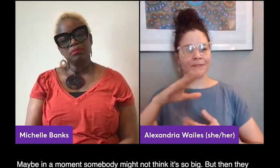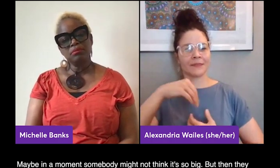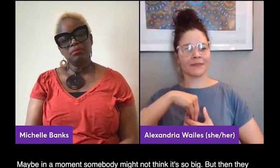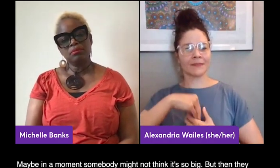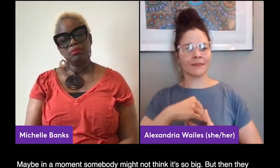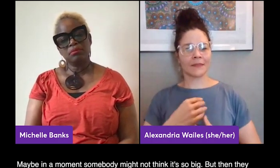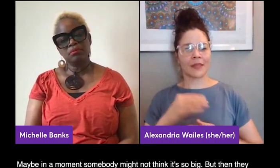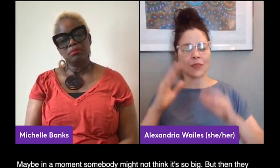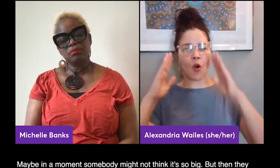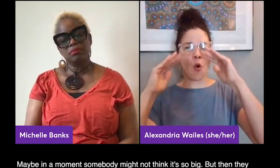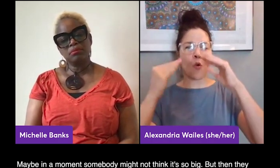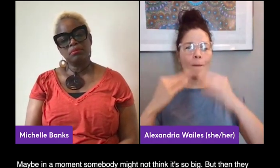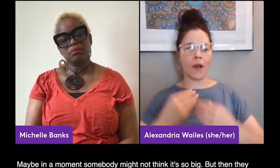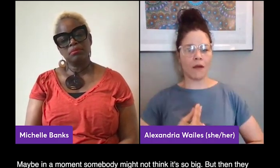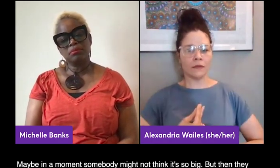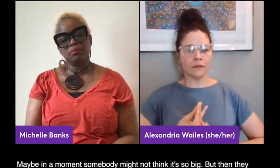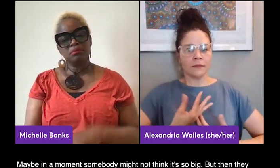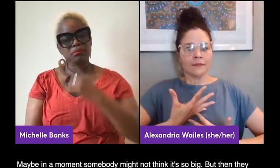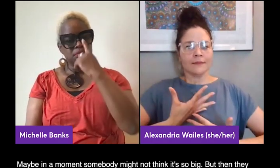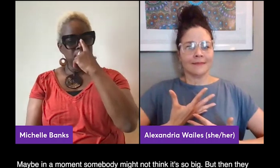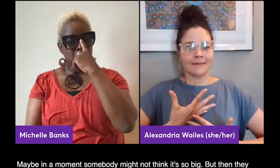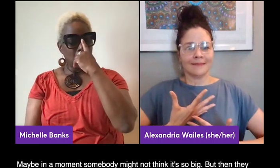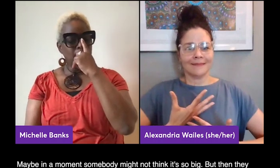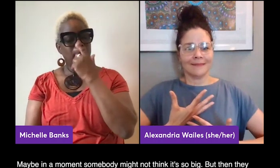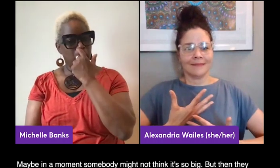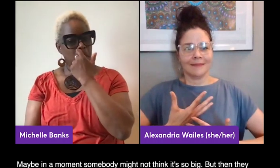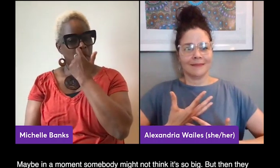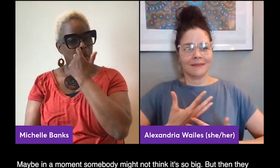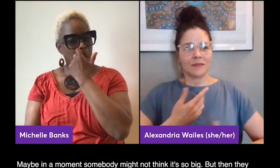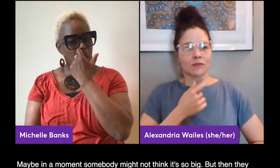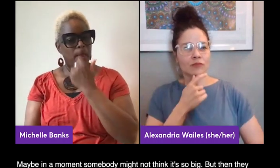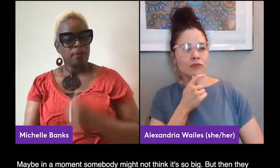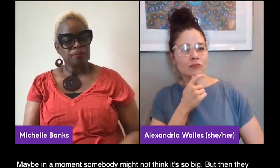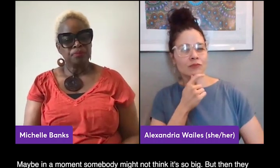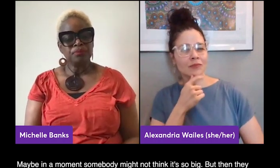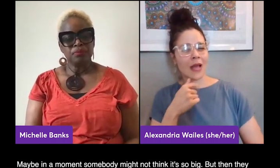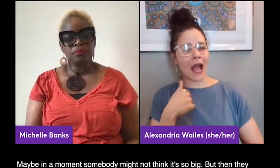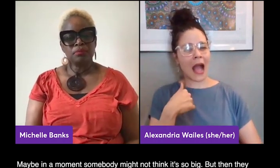hope, and it buoys them.